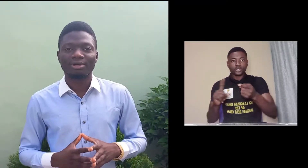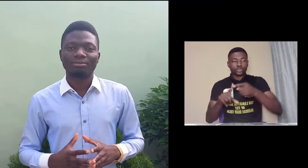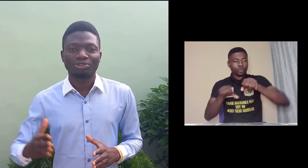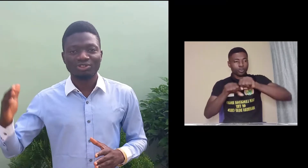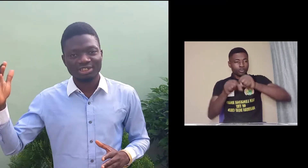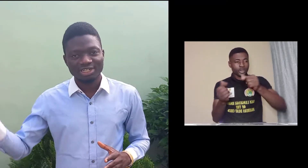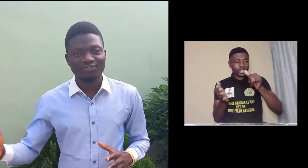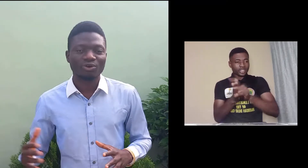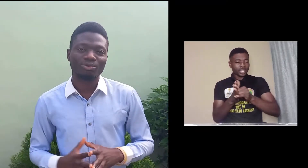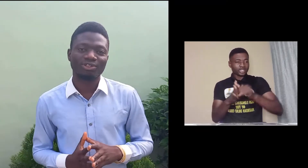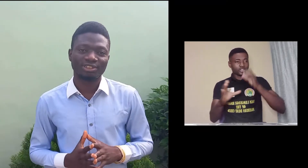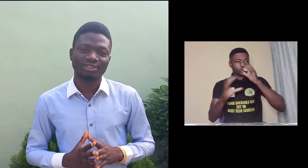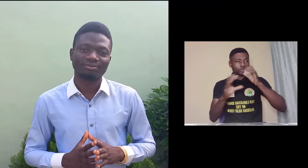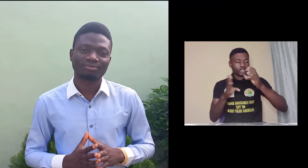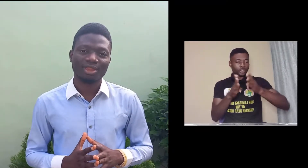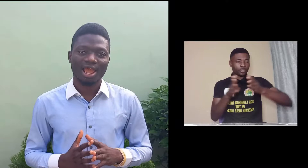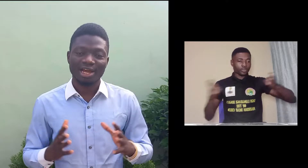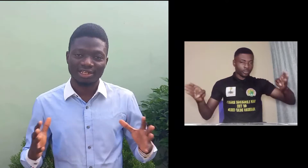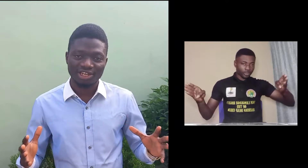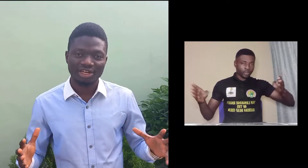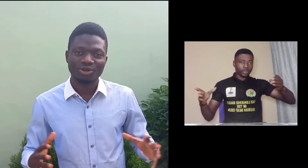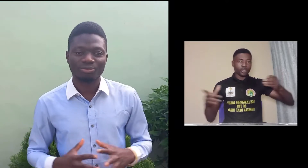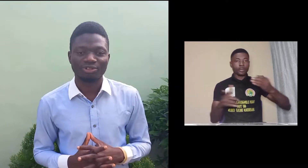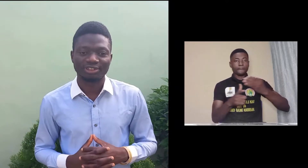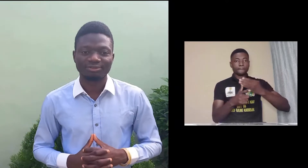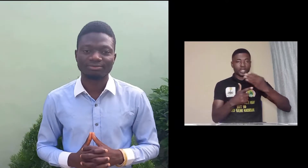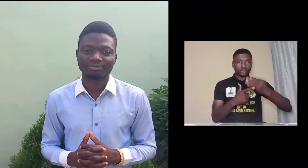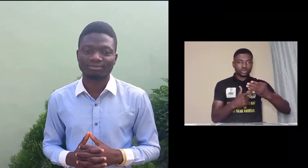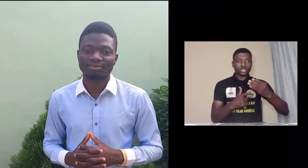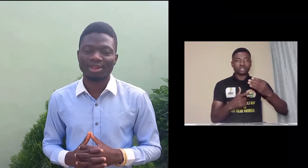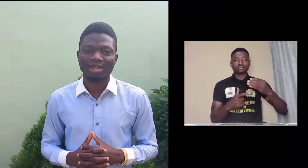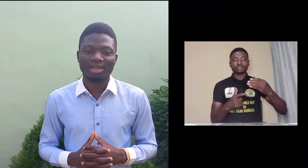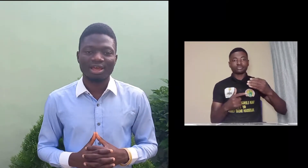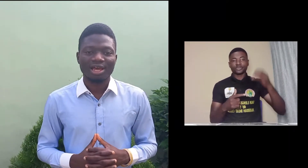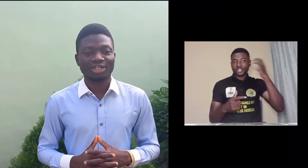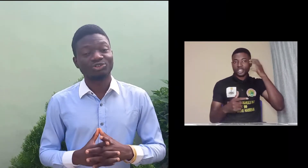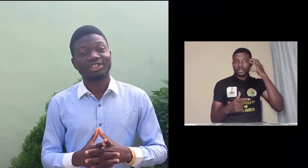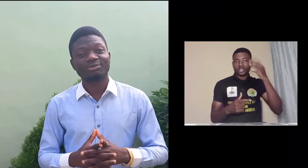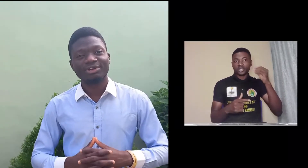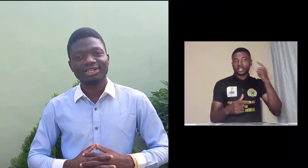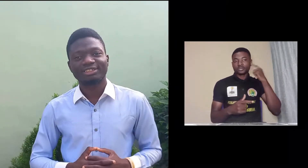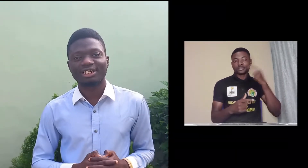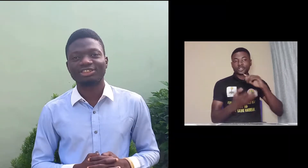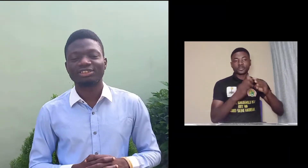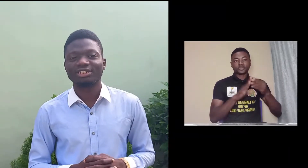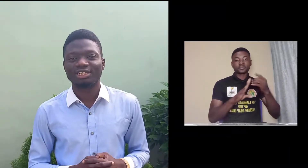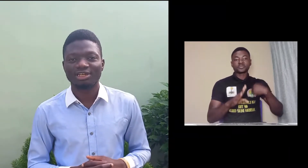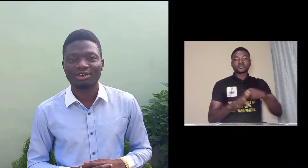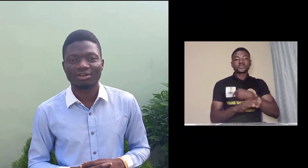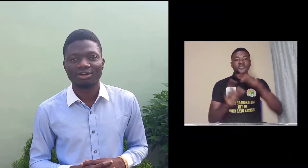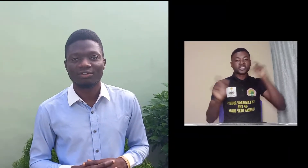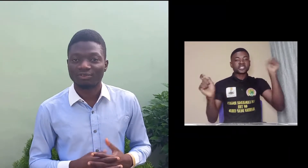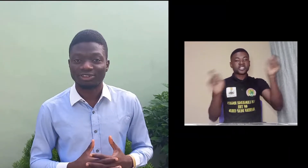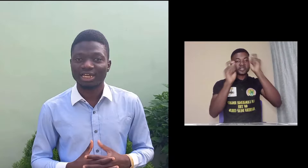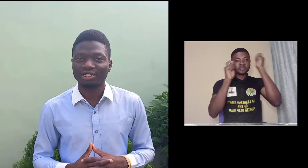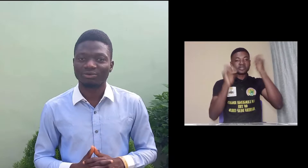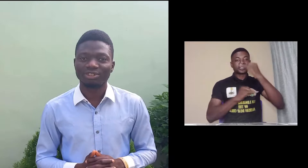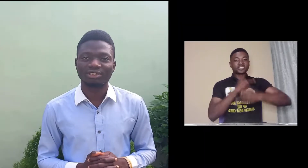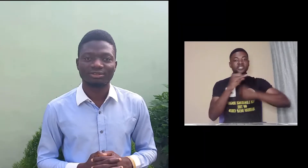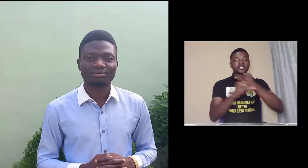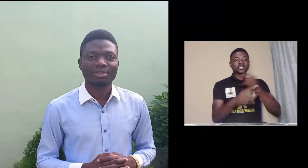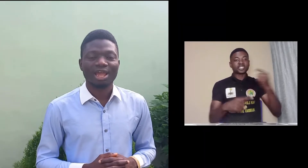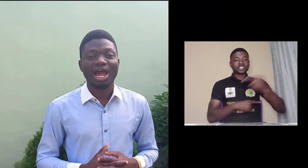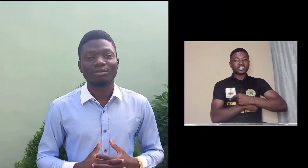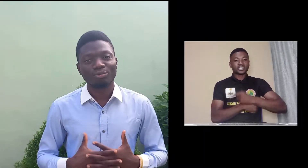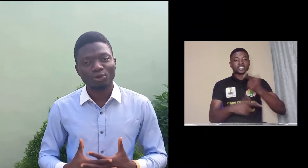gap between the deaf community and the hearing community. As we celebrate the International Day for Sign